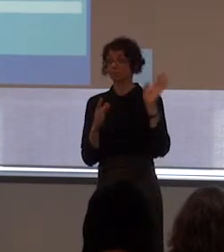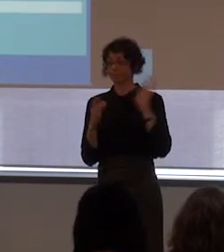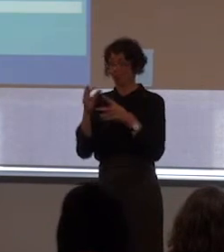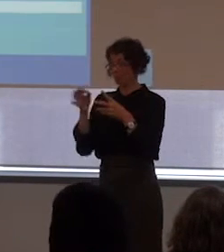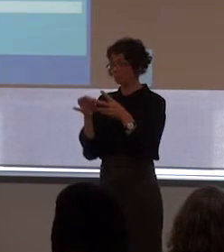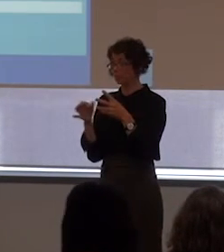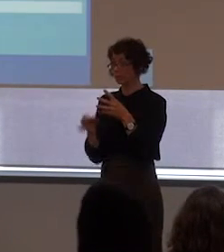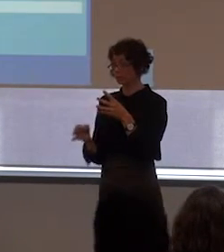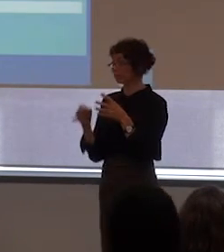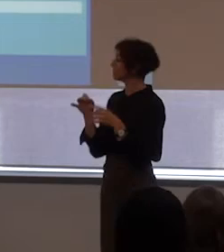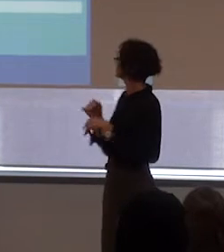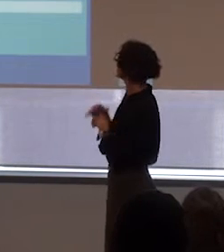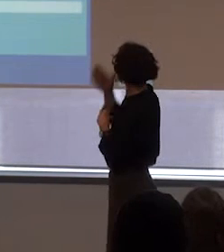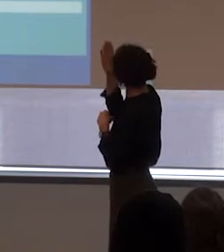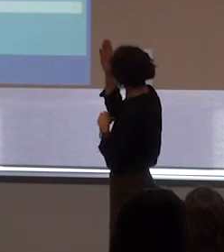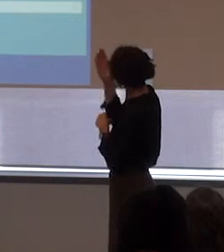that you can choose from.